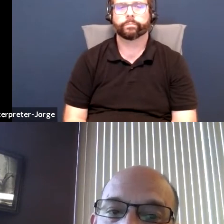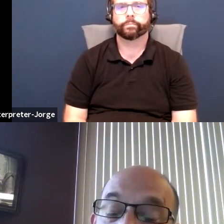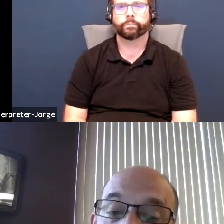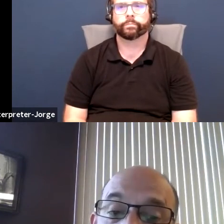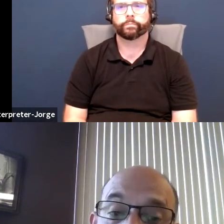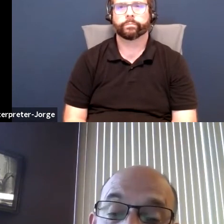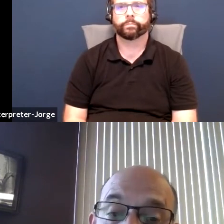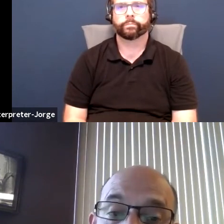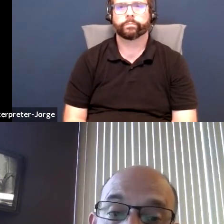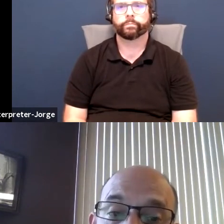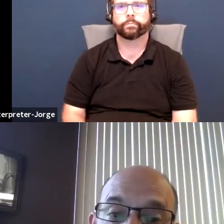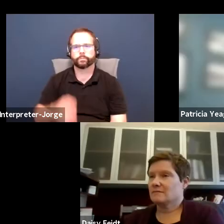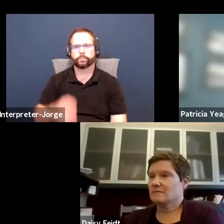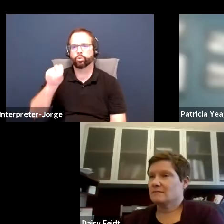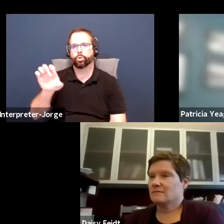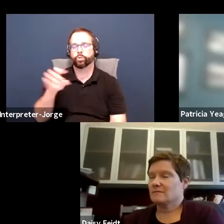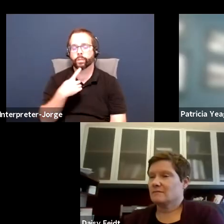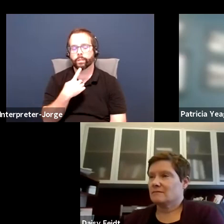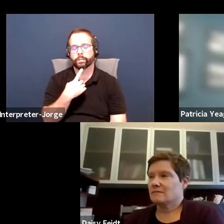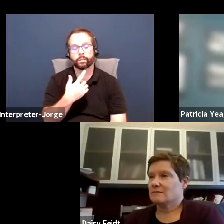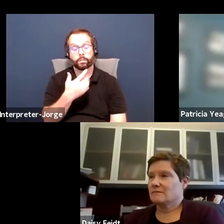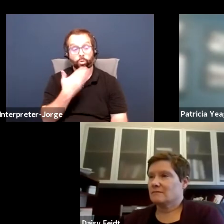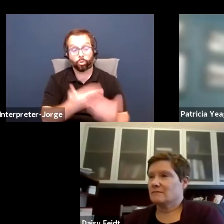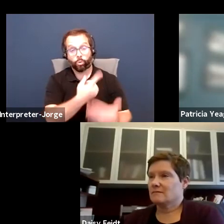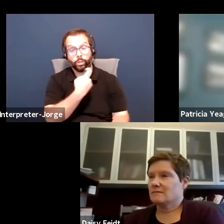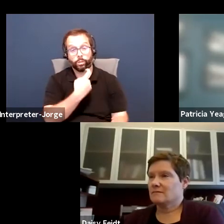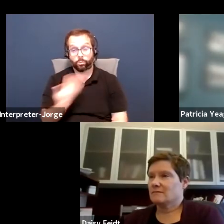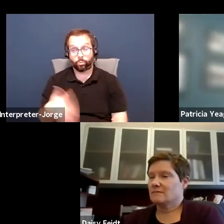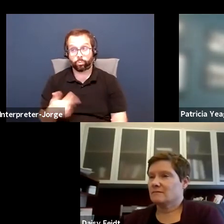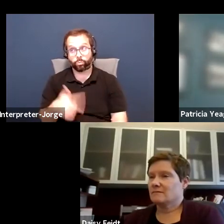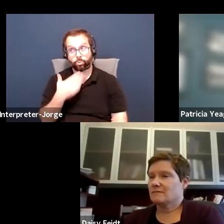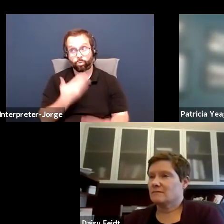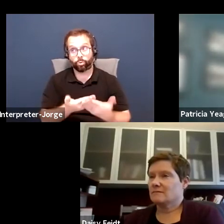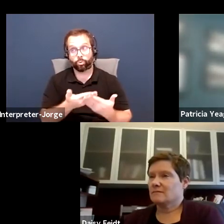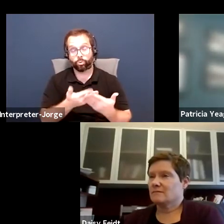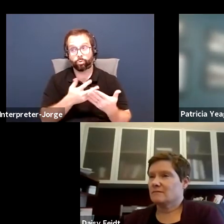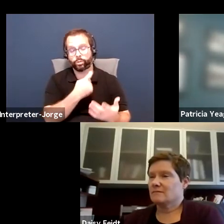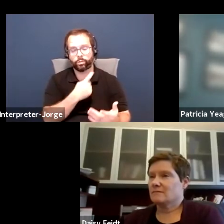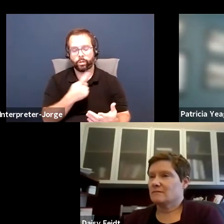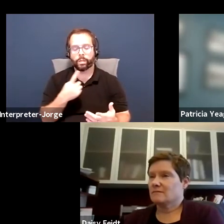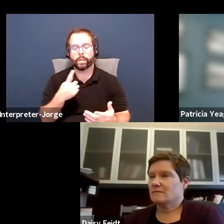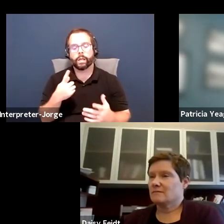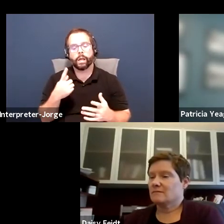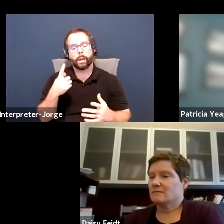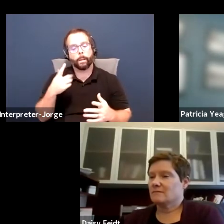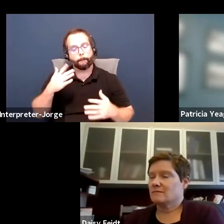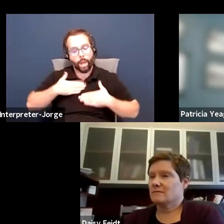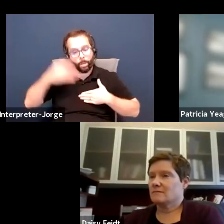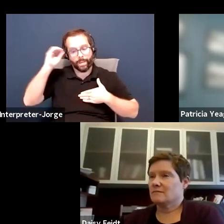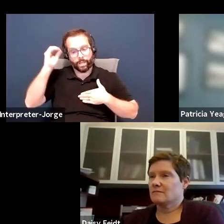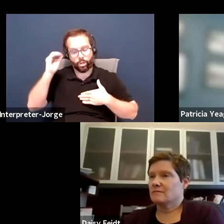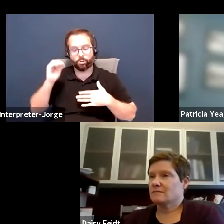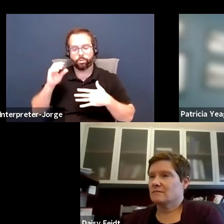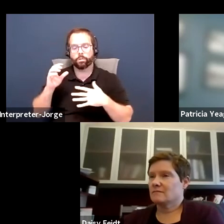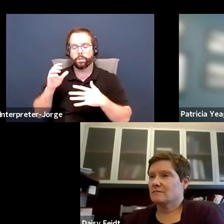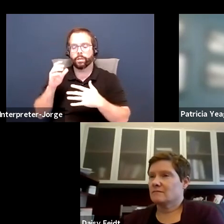It's a good question. I mean, these are really good questions. I think to me, it breaks down because of the effort and time it takes to really analyze it and